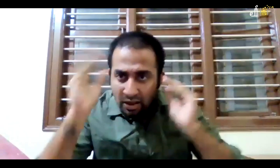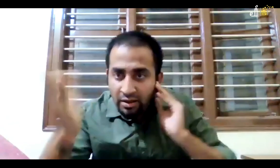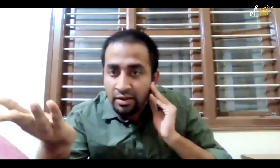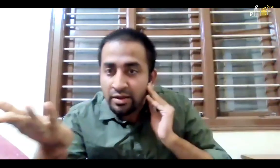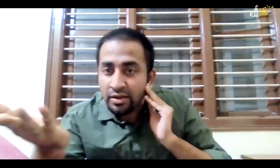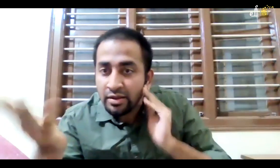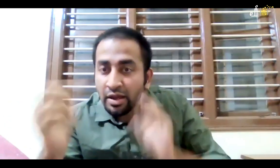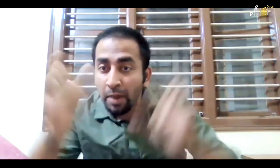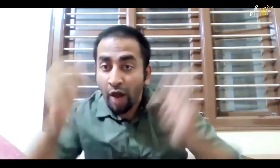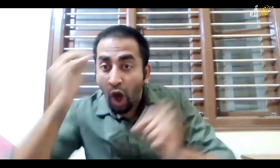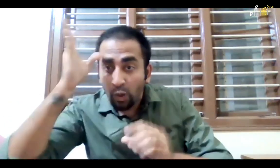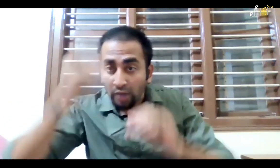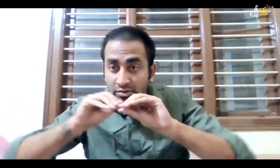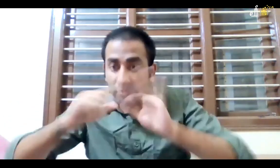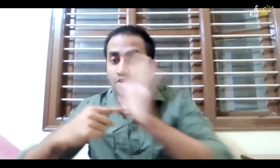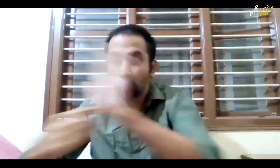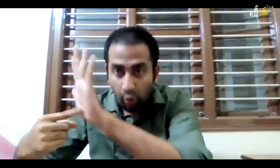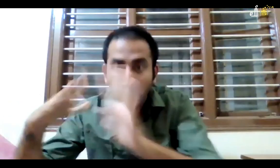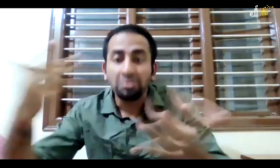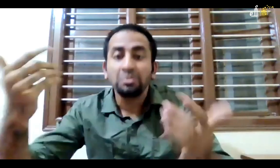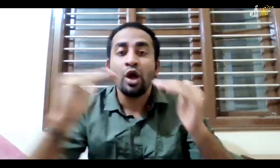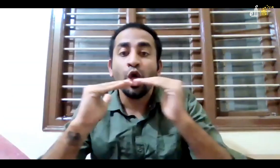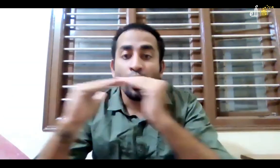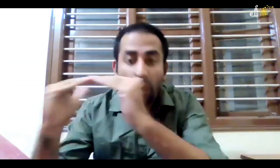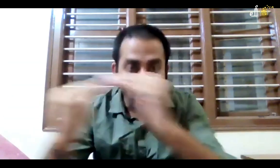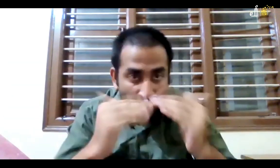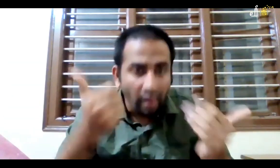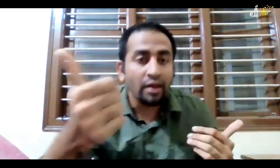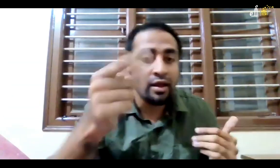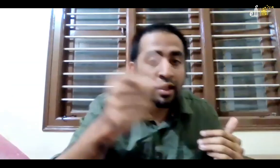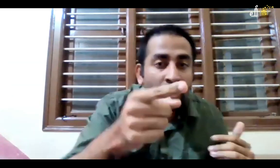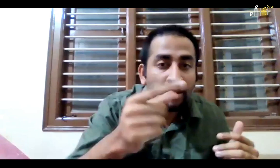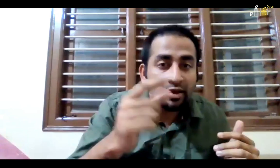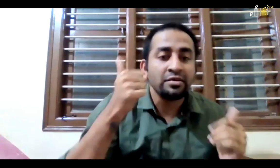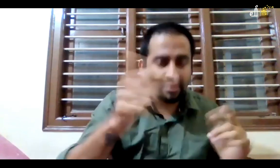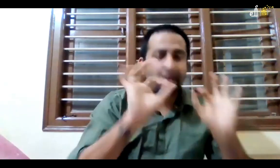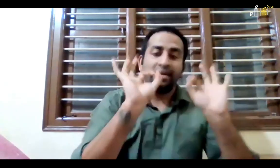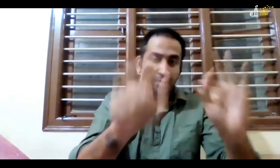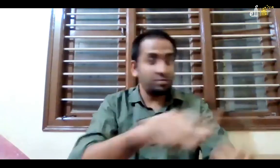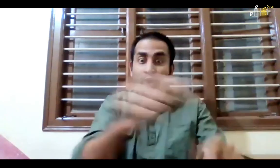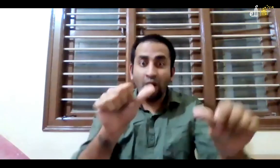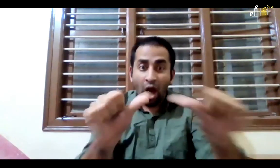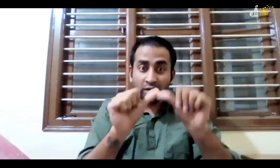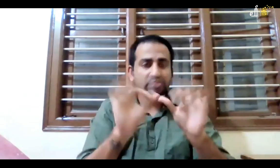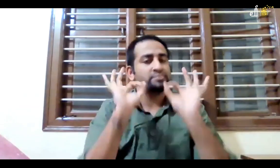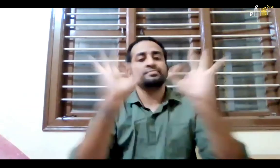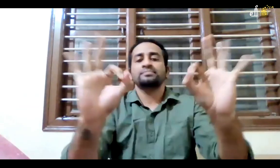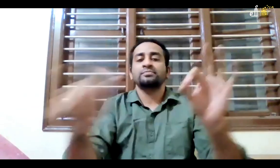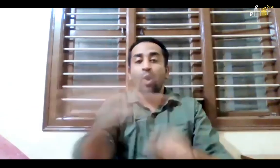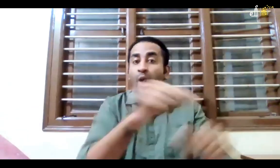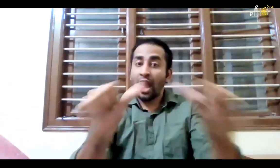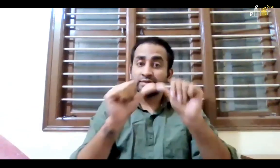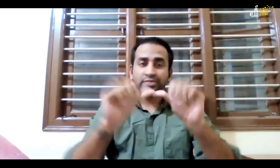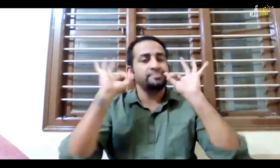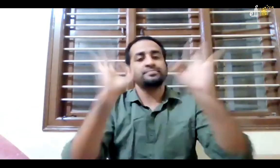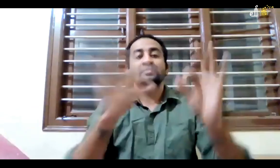Any, okay, learning, okay, awareness. I can see some answers. Equality, great. Awesome.